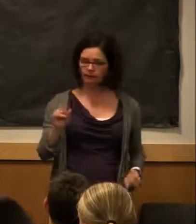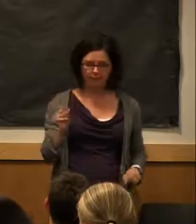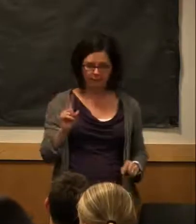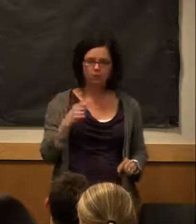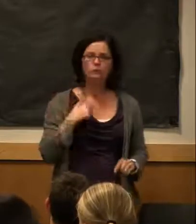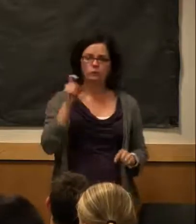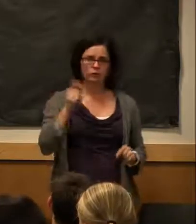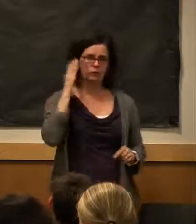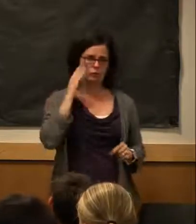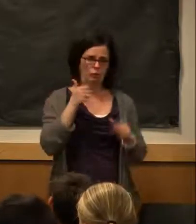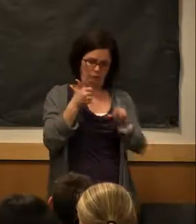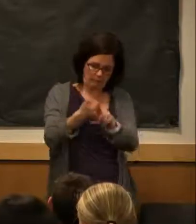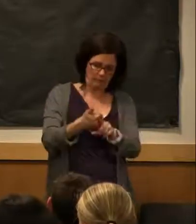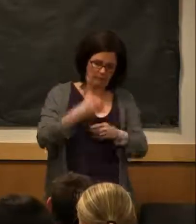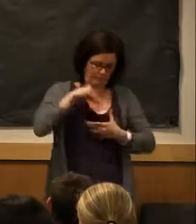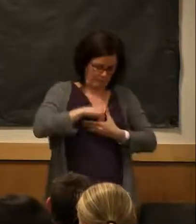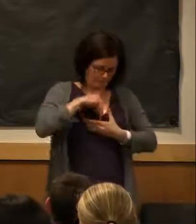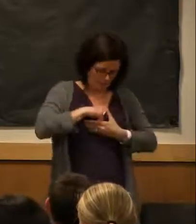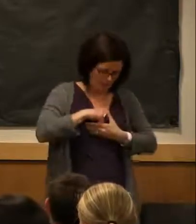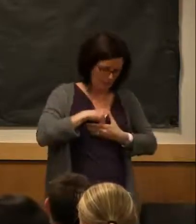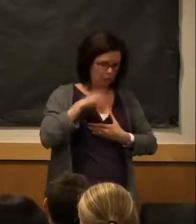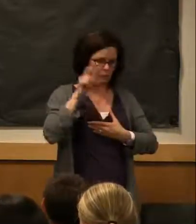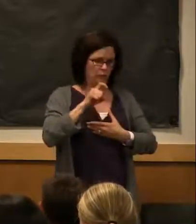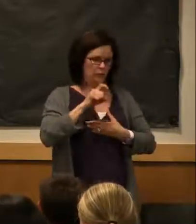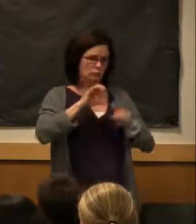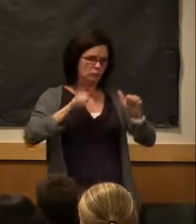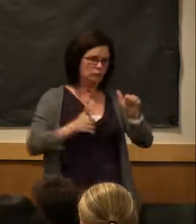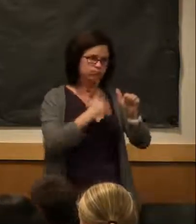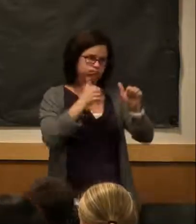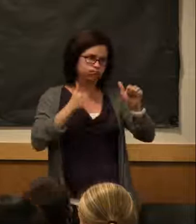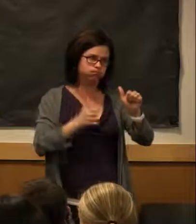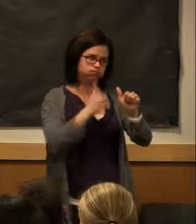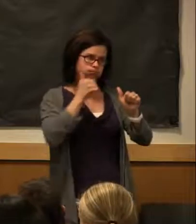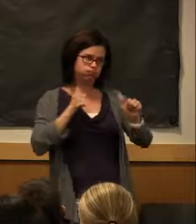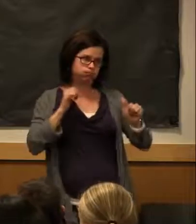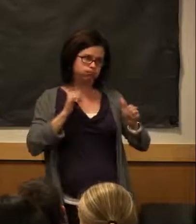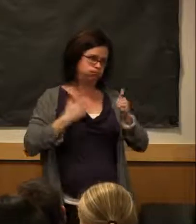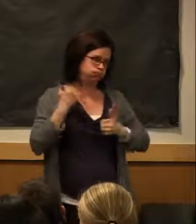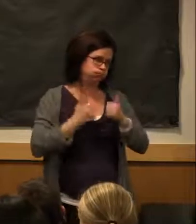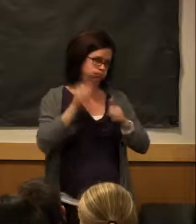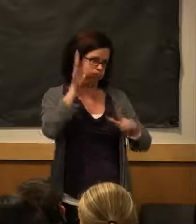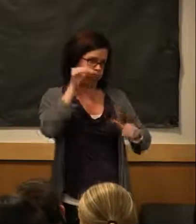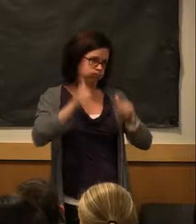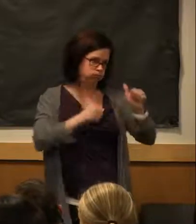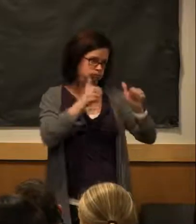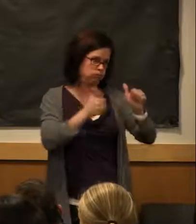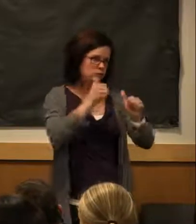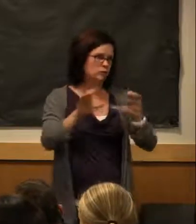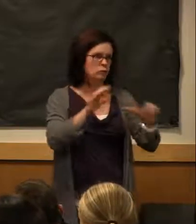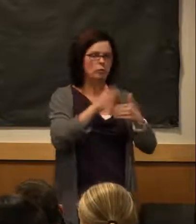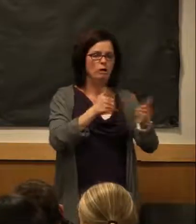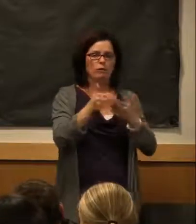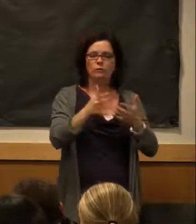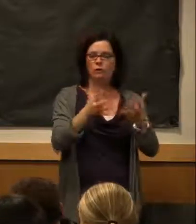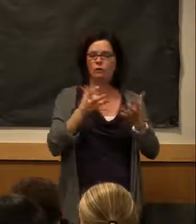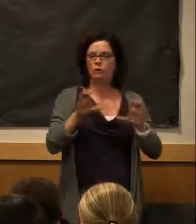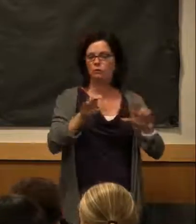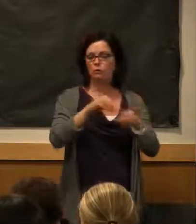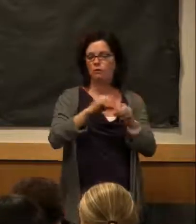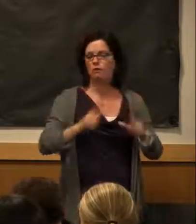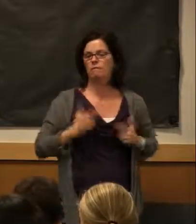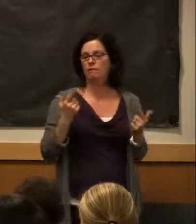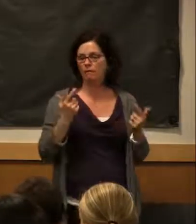inside and strive to be everything that you want to be in life. You know what?